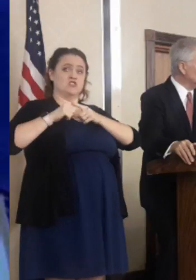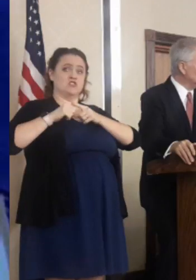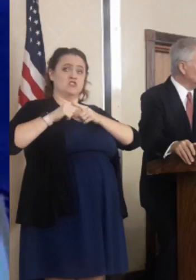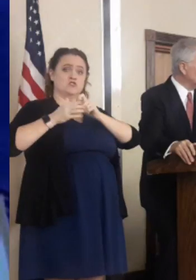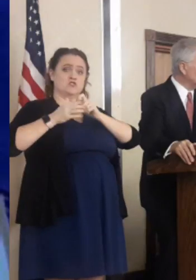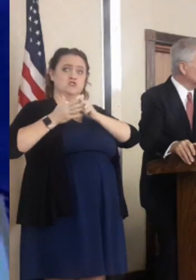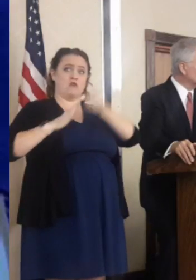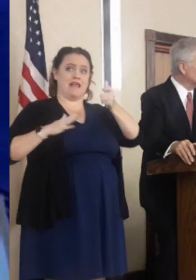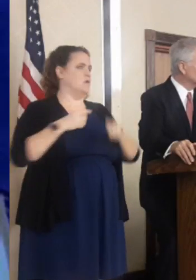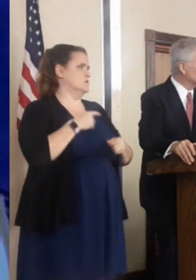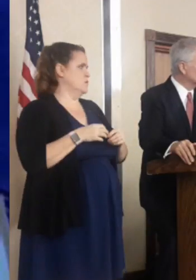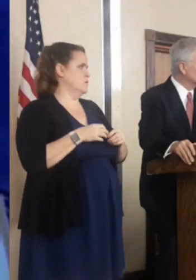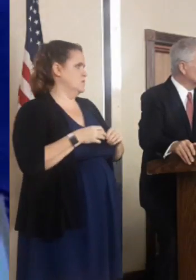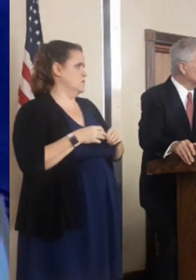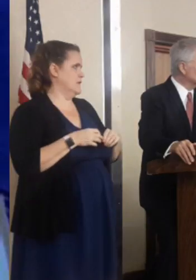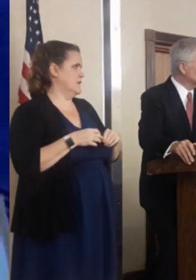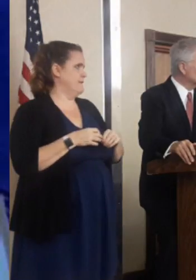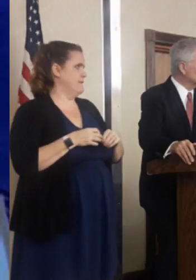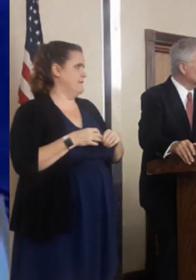means we don't accept this change.